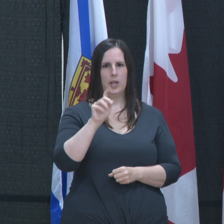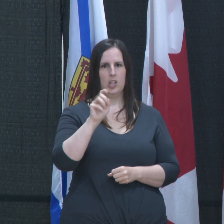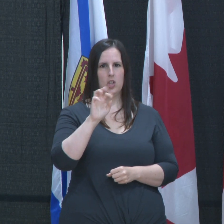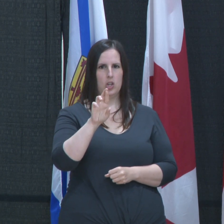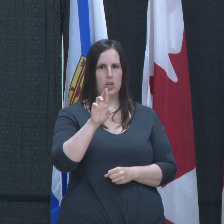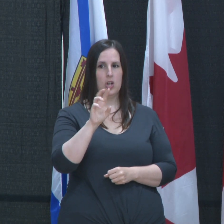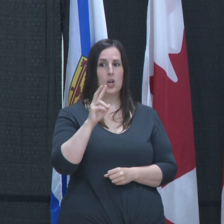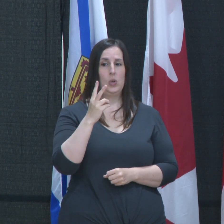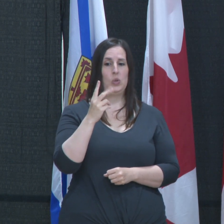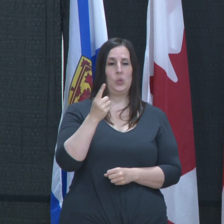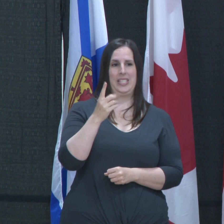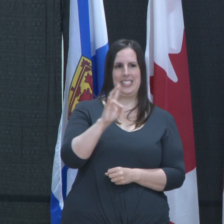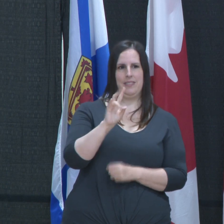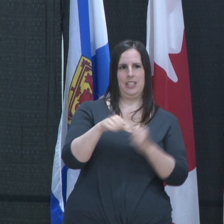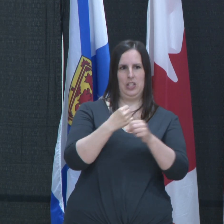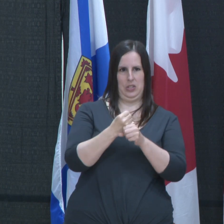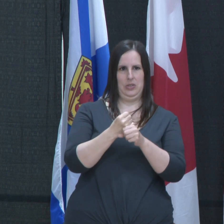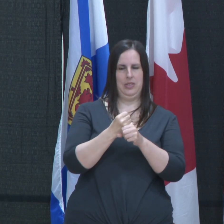years.